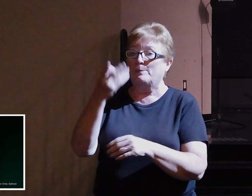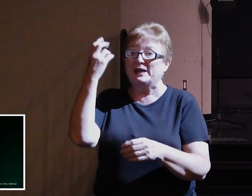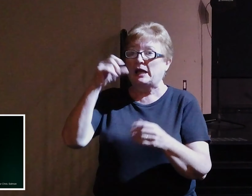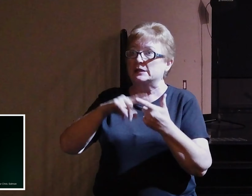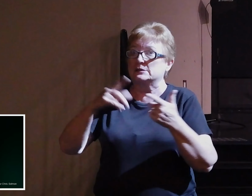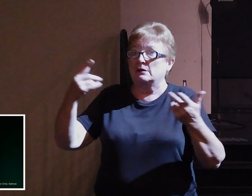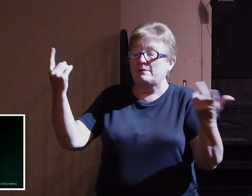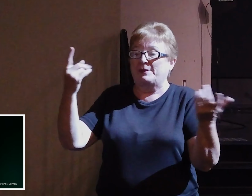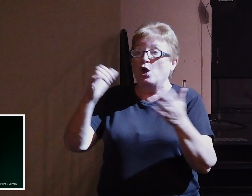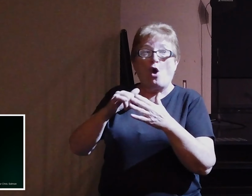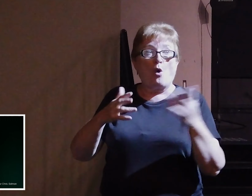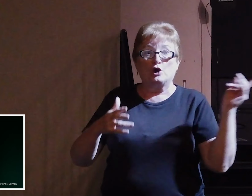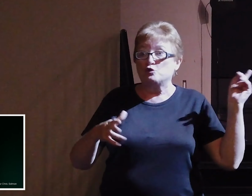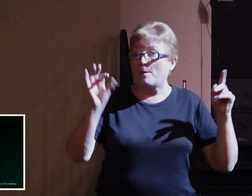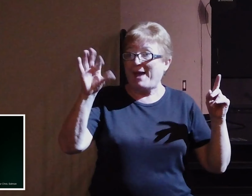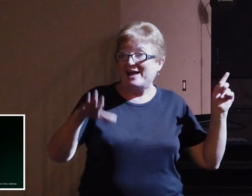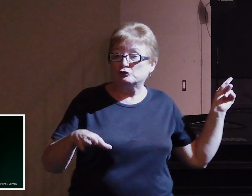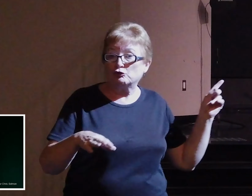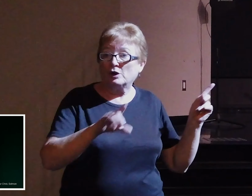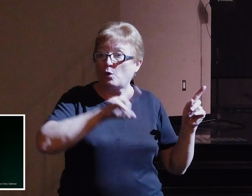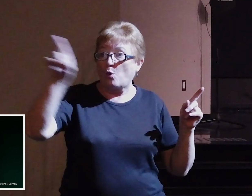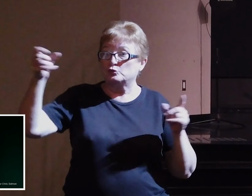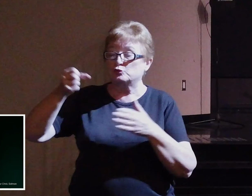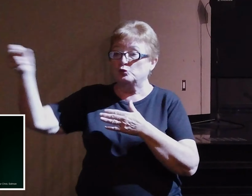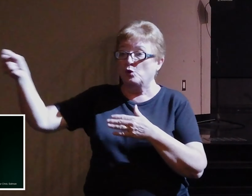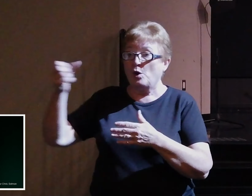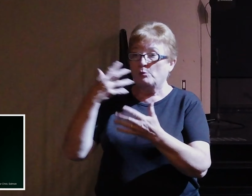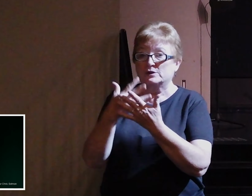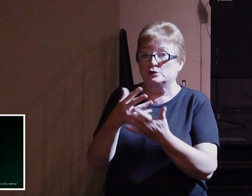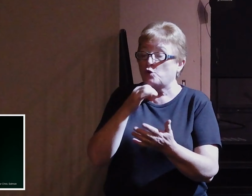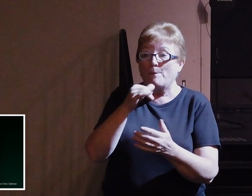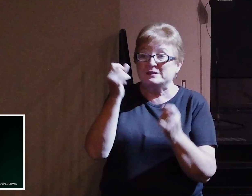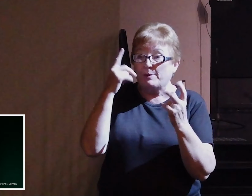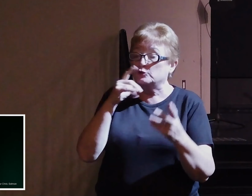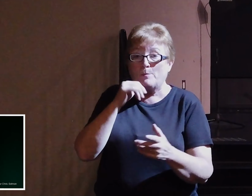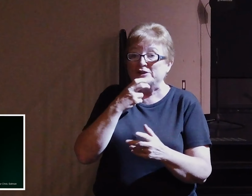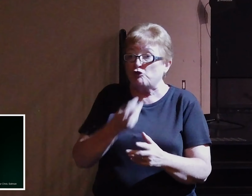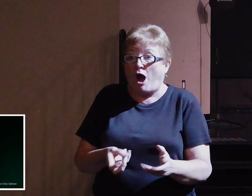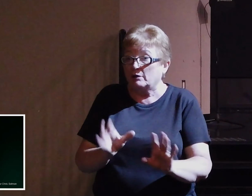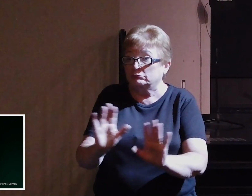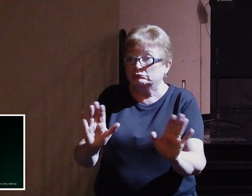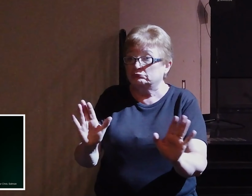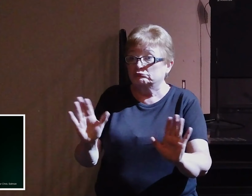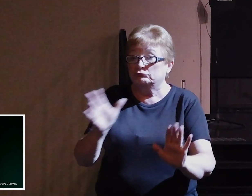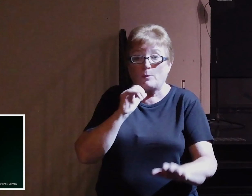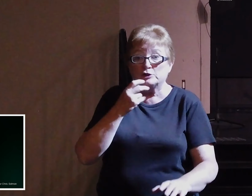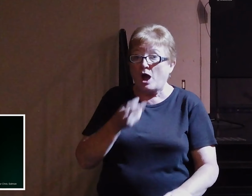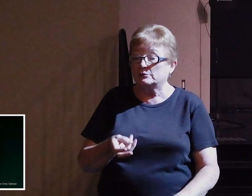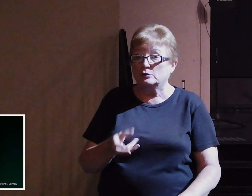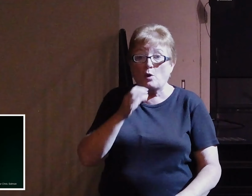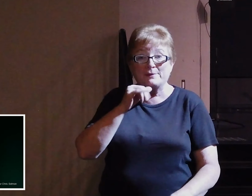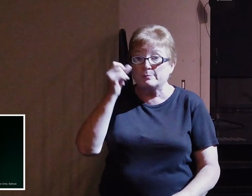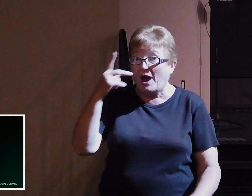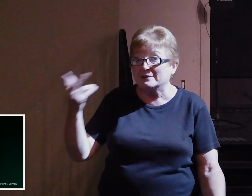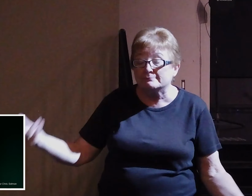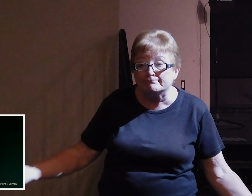It's sad. It's not right. We don't welcome it, but don't be surprised. Don't be shocked by it. Don't be surprised when your kids